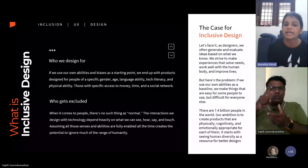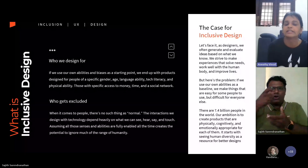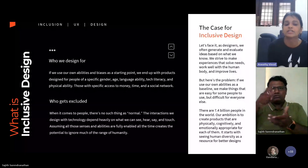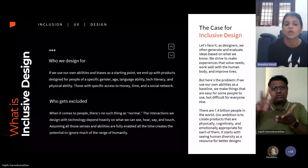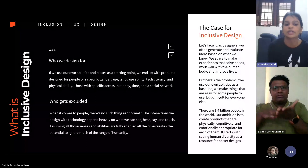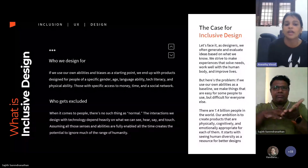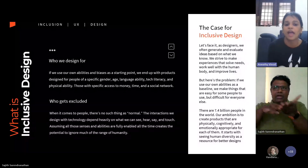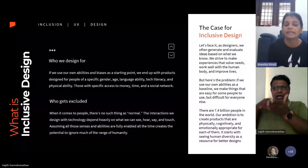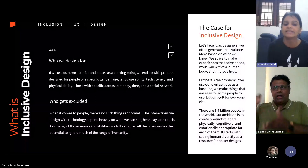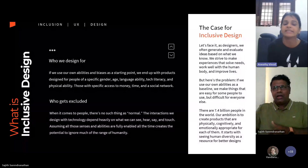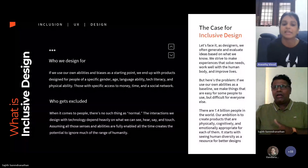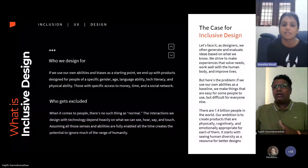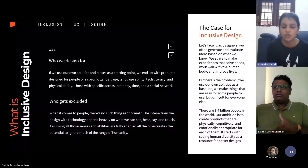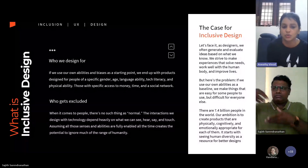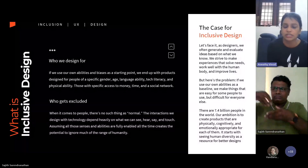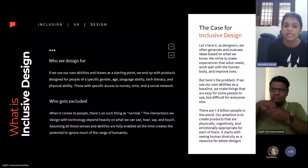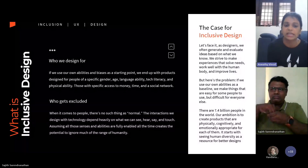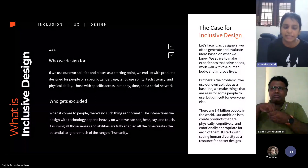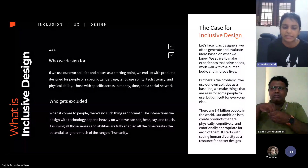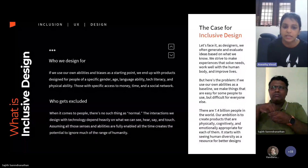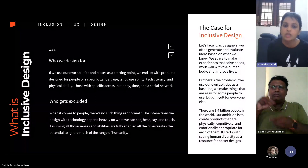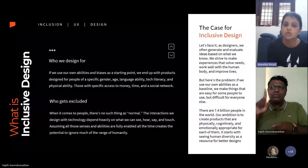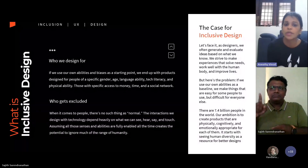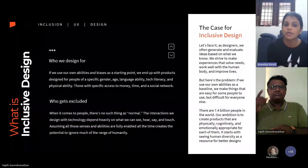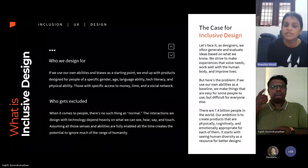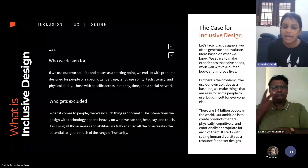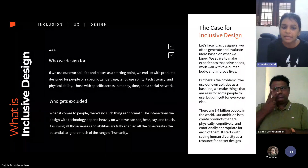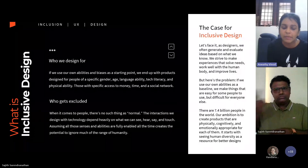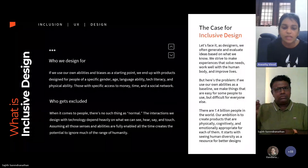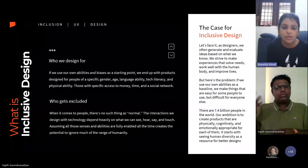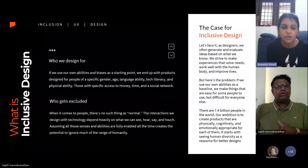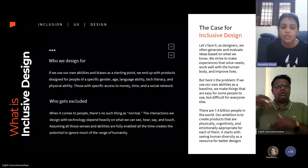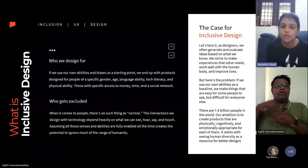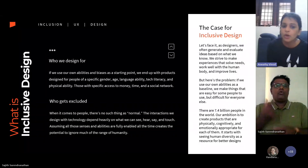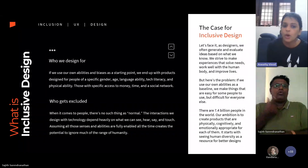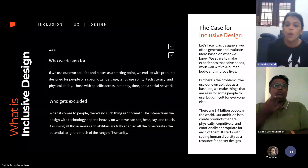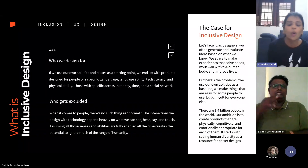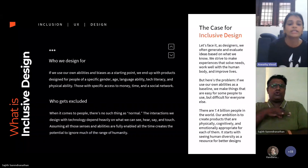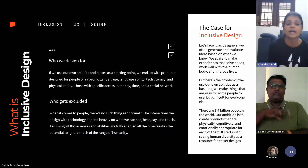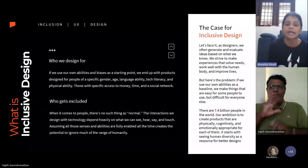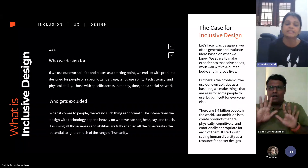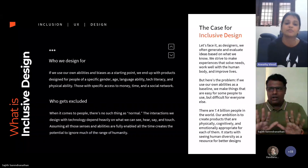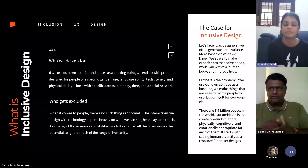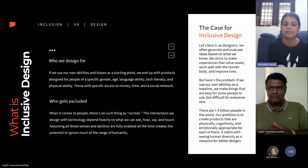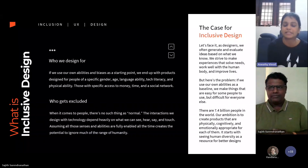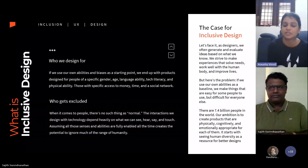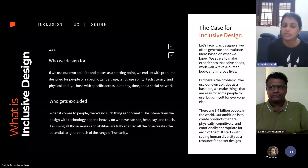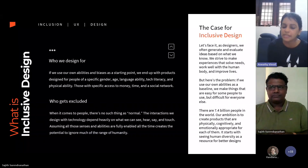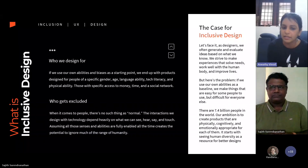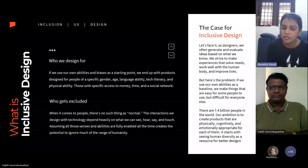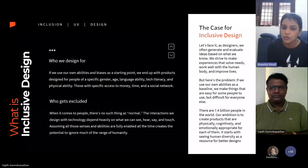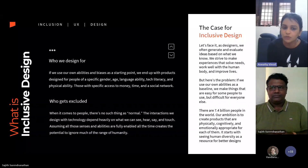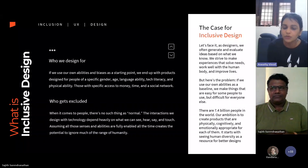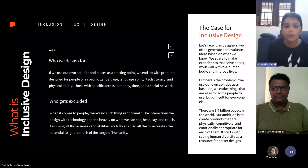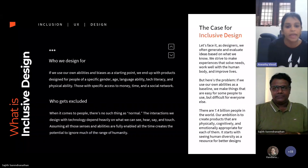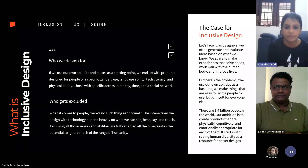and your design does not address their issues and their needs. So when you're designing, make sure you include all kinds of people and that your